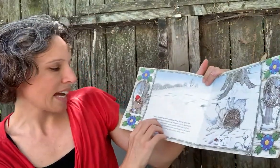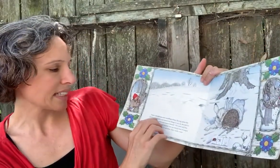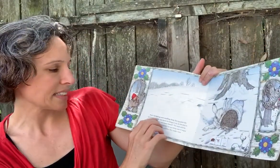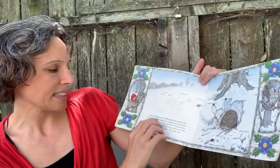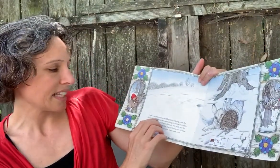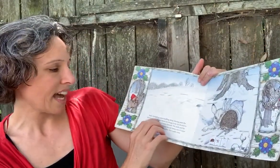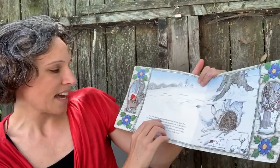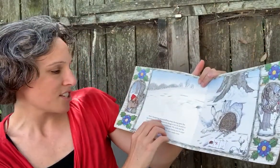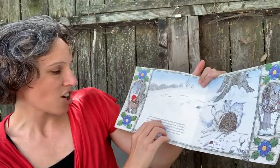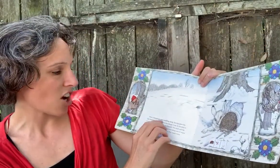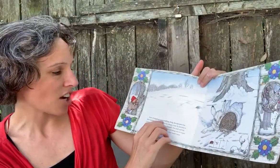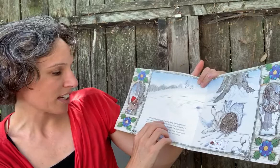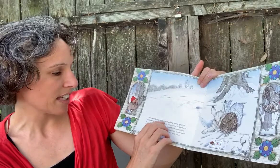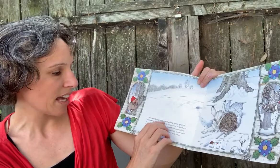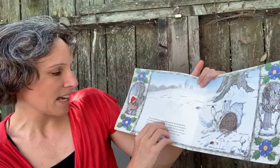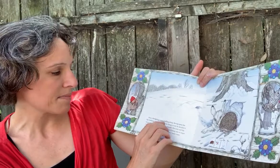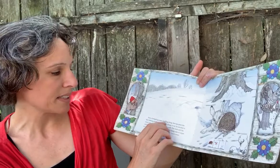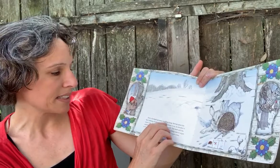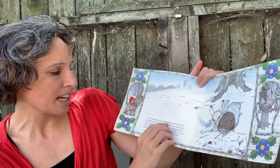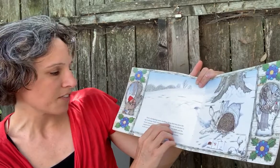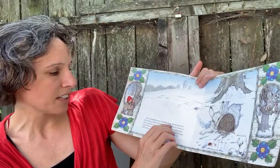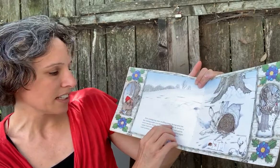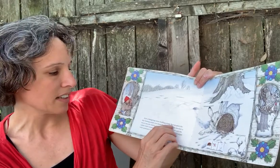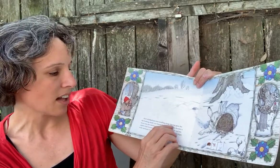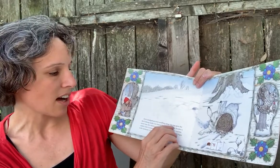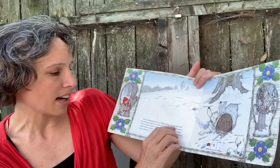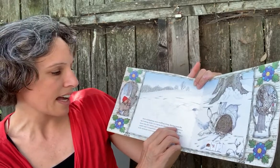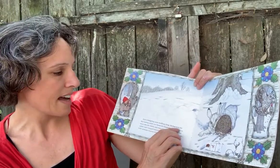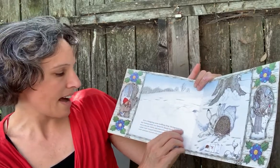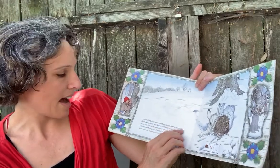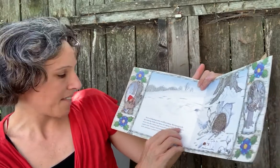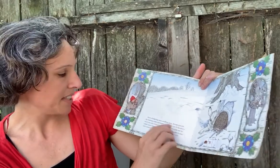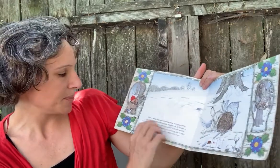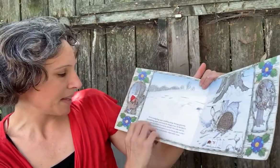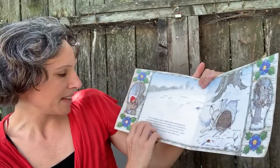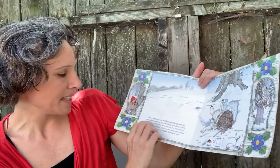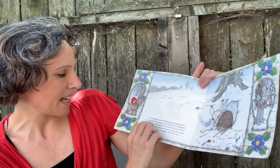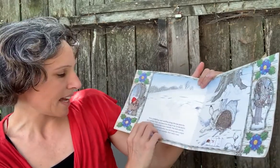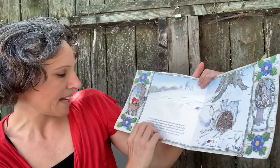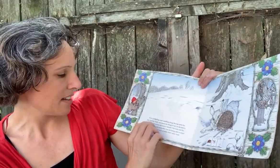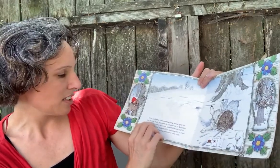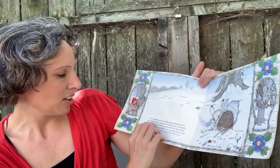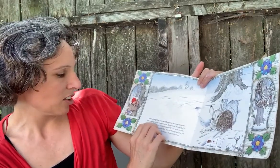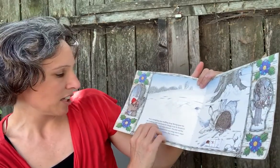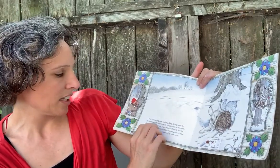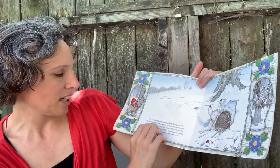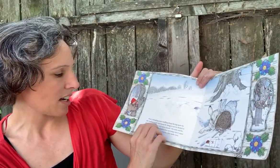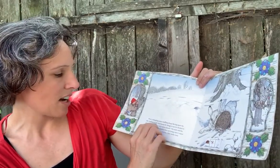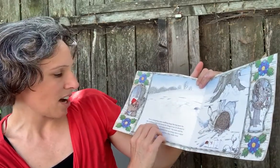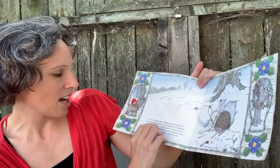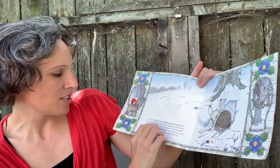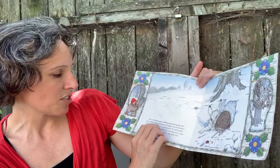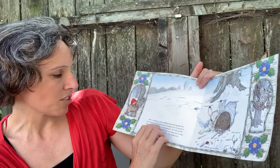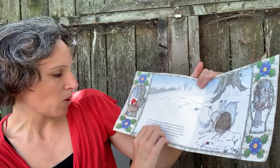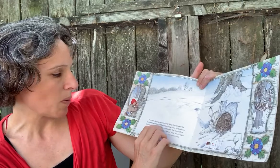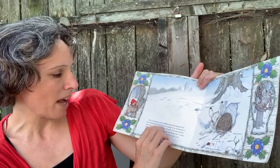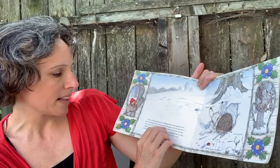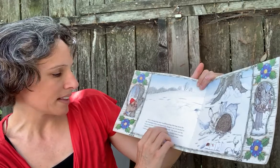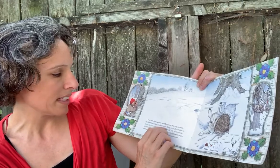Next, the hedgehog came snuffling along, having spent the day looking under the wet